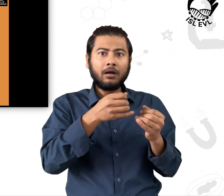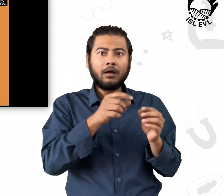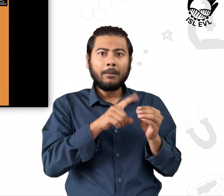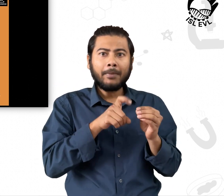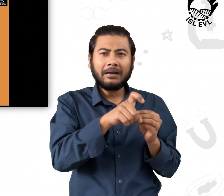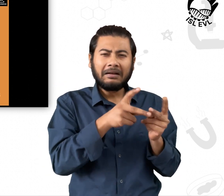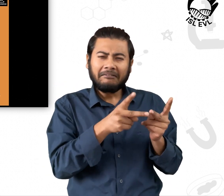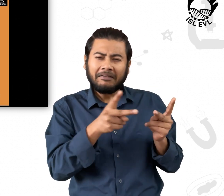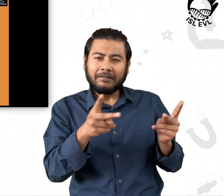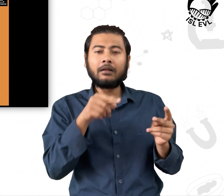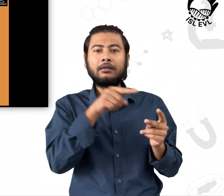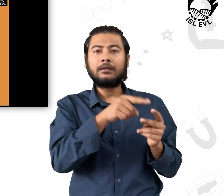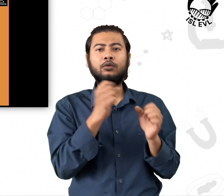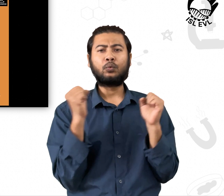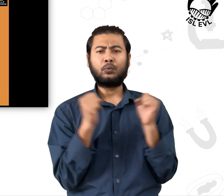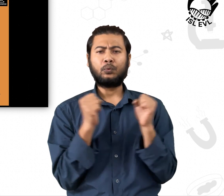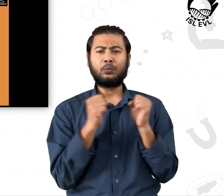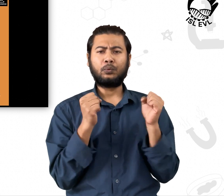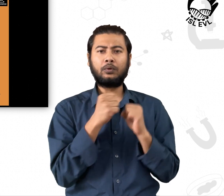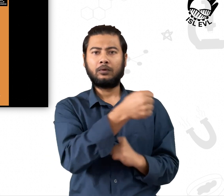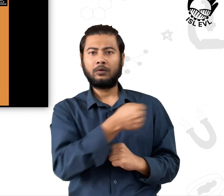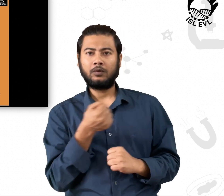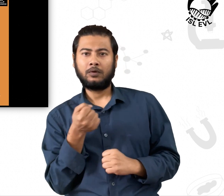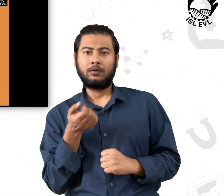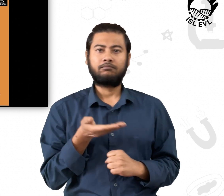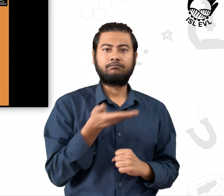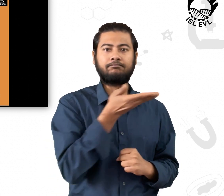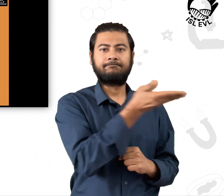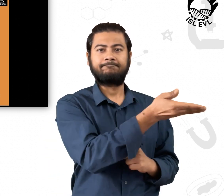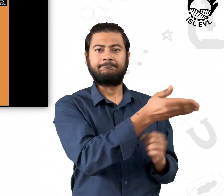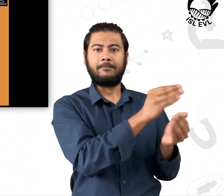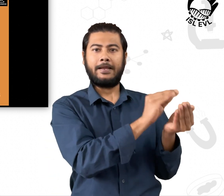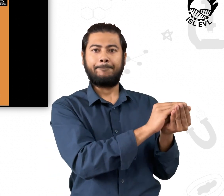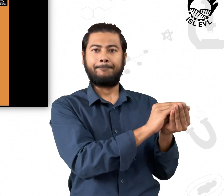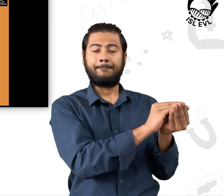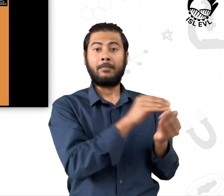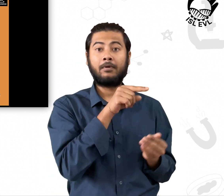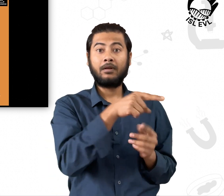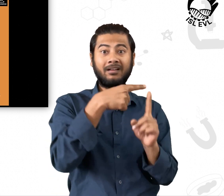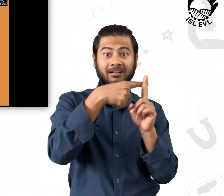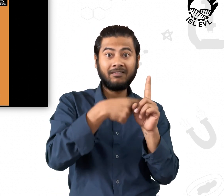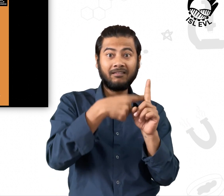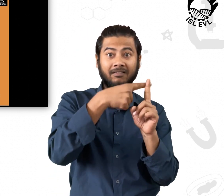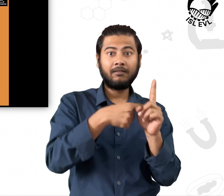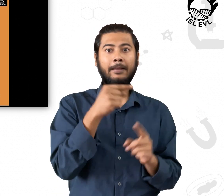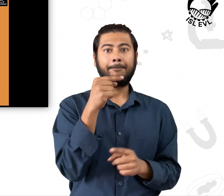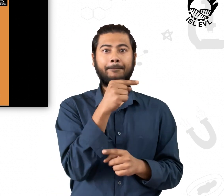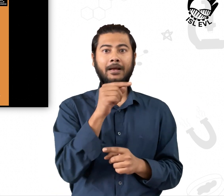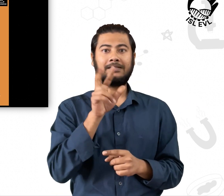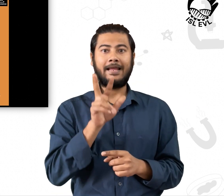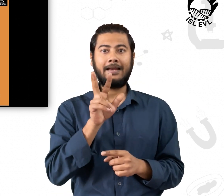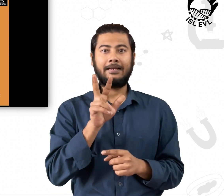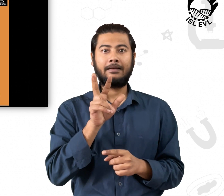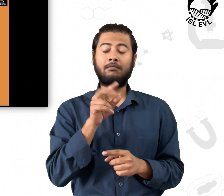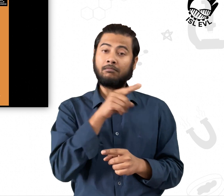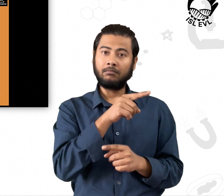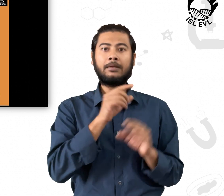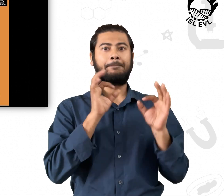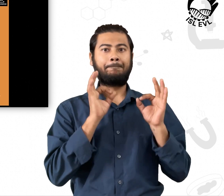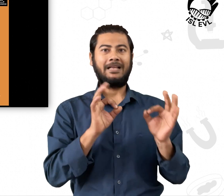remaining almost billion cells, we also freeze them in -80. Right? So -80 means that's a temperature that we are talking about,